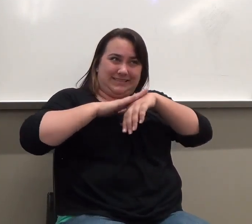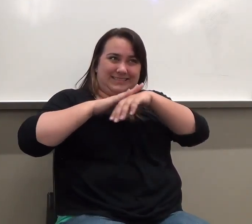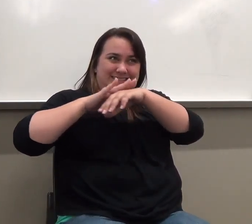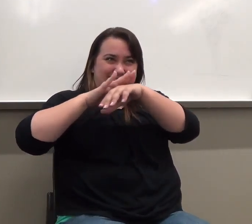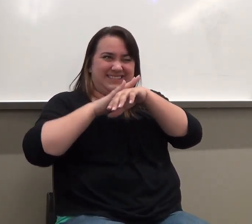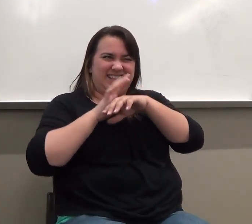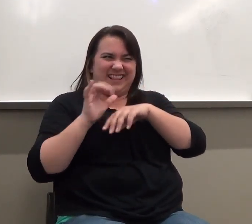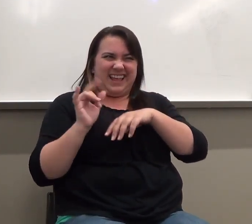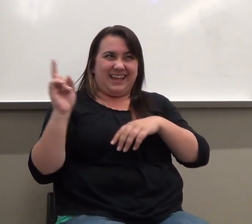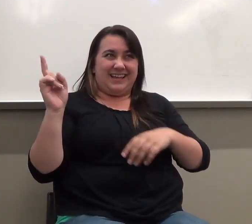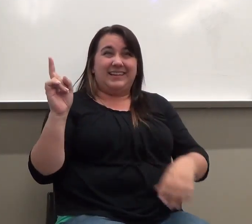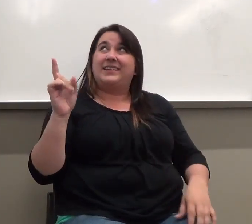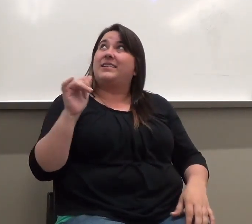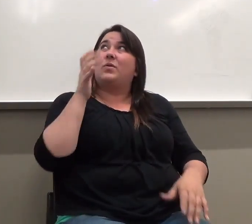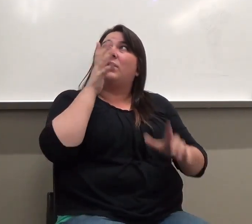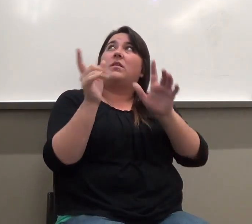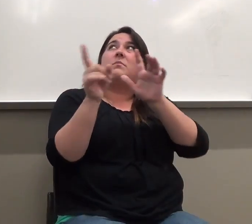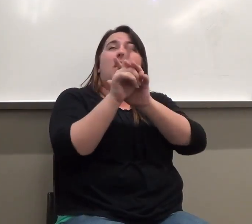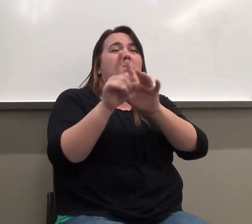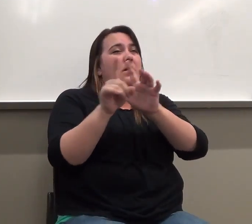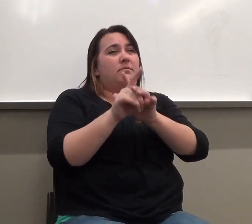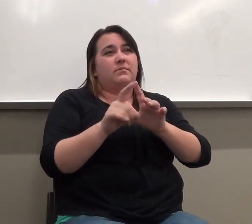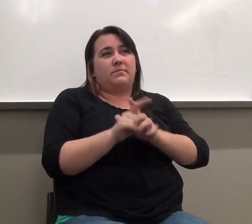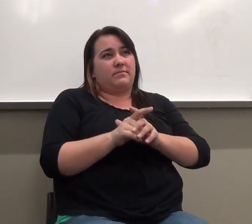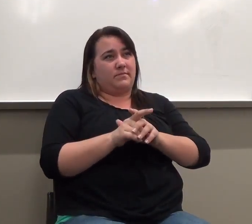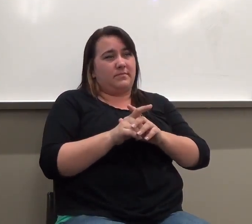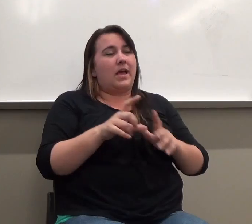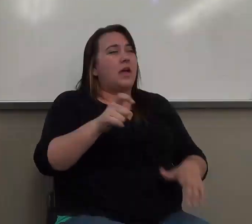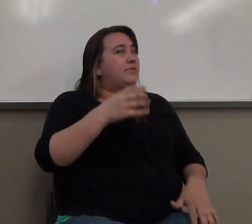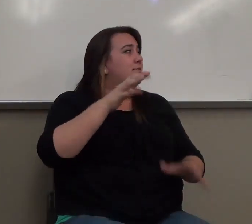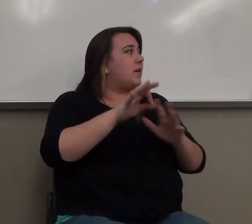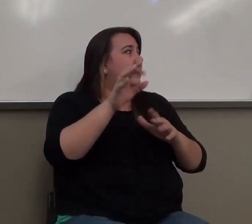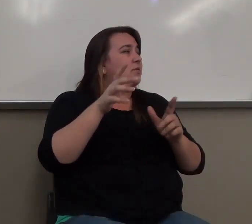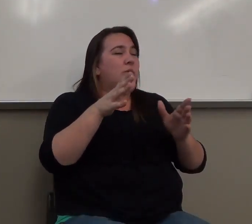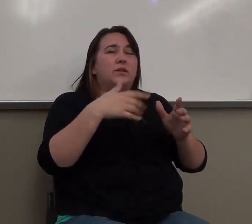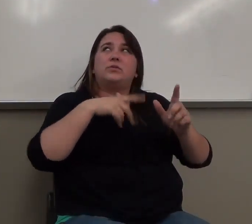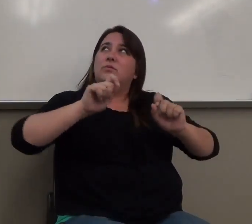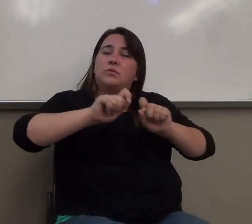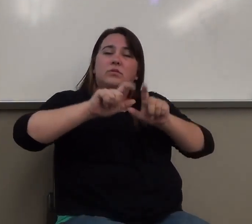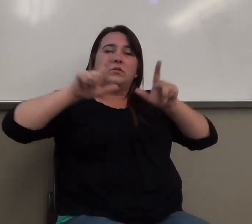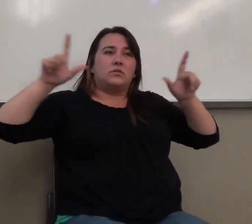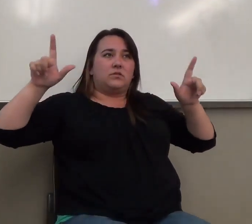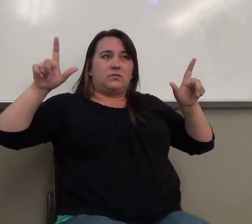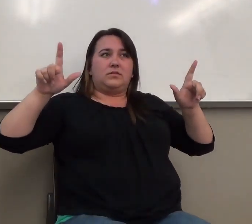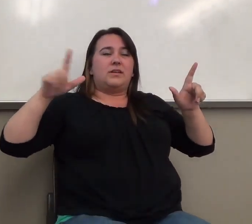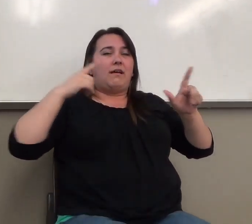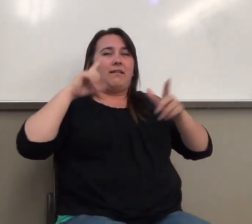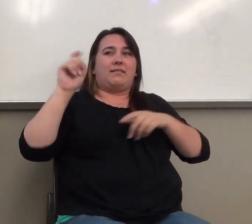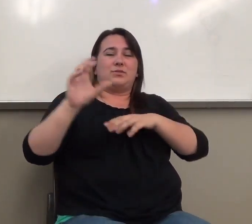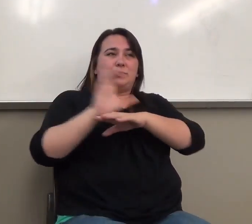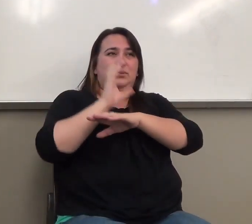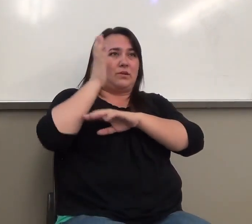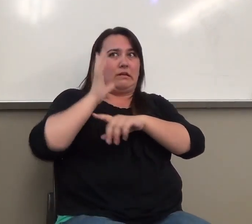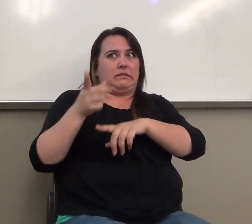is I have, you have. Does that make sense? Yeah. This is what you have to